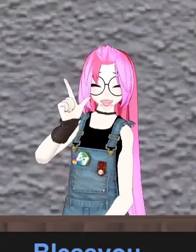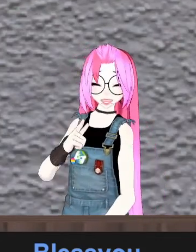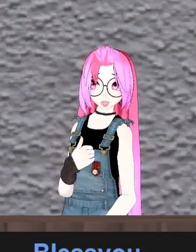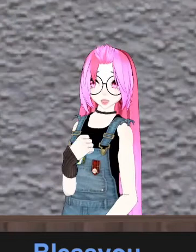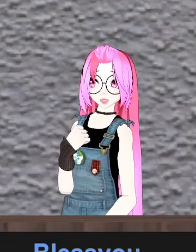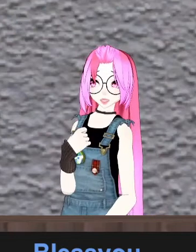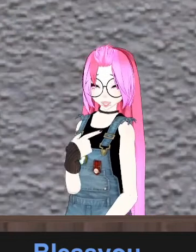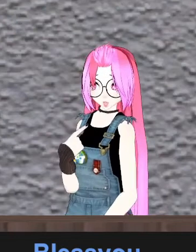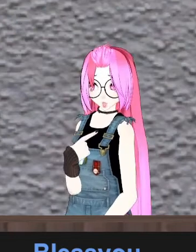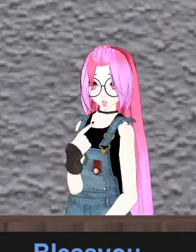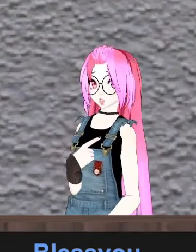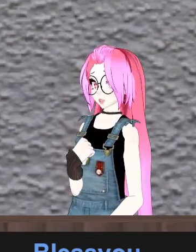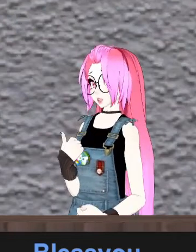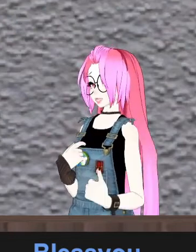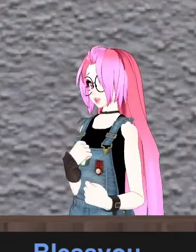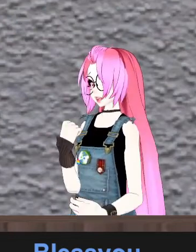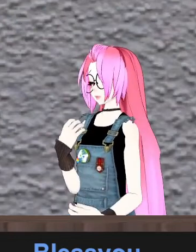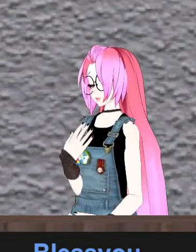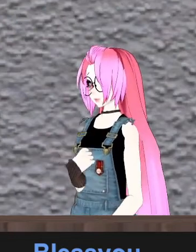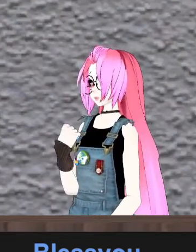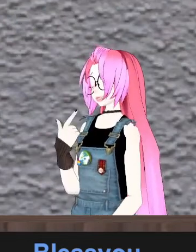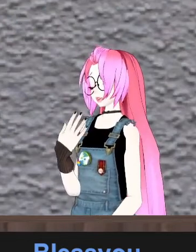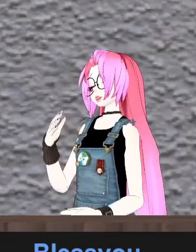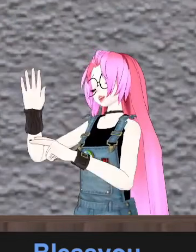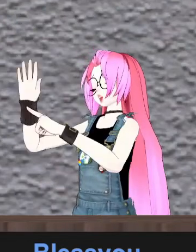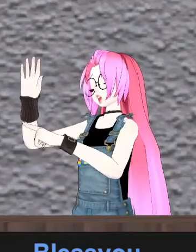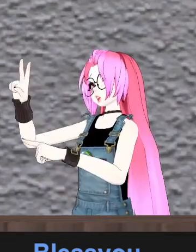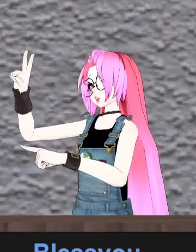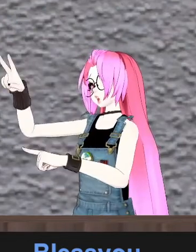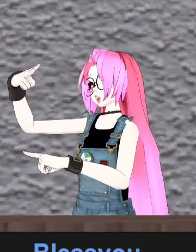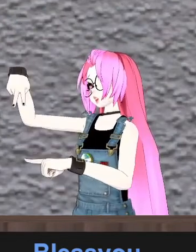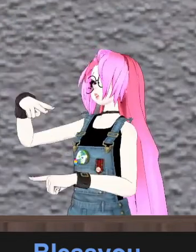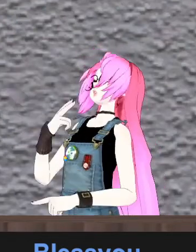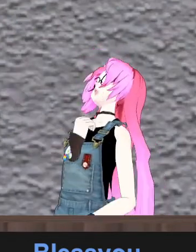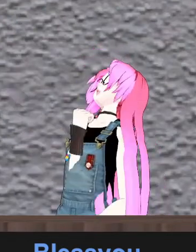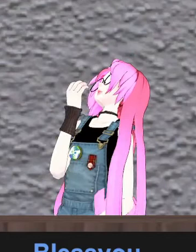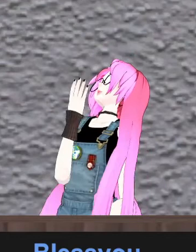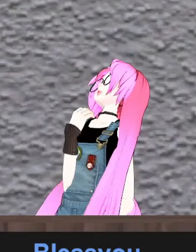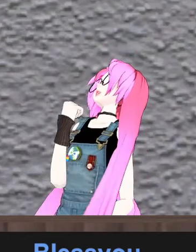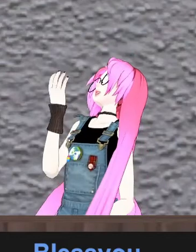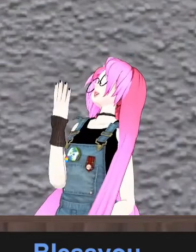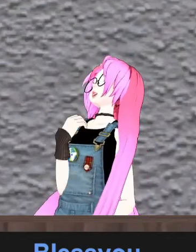Hiccup, like in your chest or throat area, or I've seen hiccup. Or that's more like burp. Burp is like that,